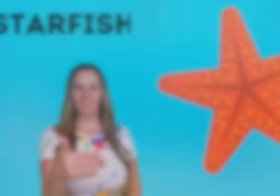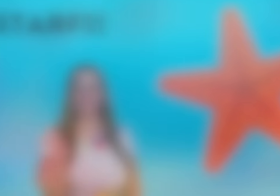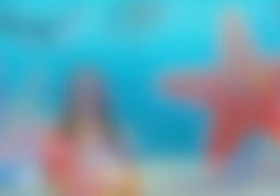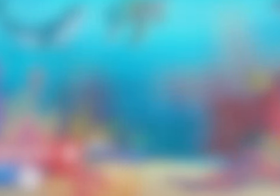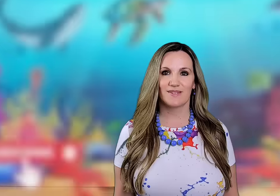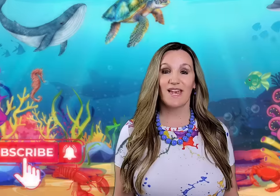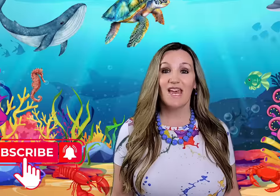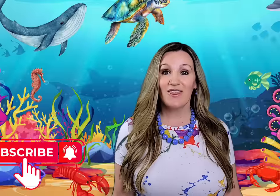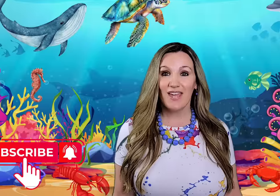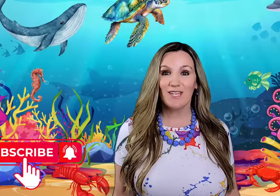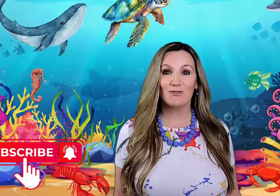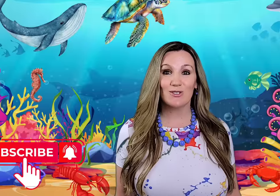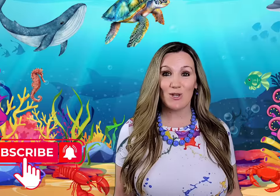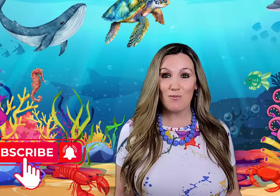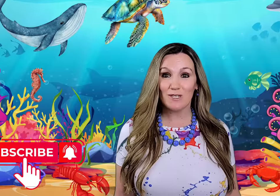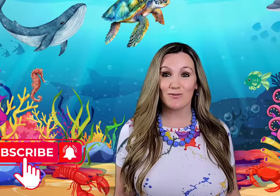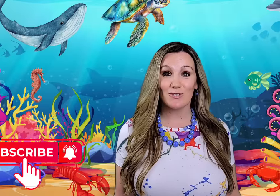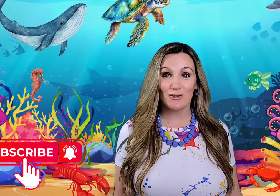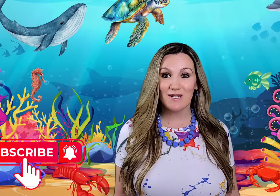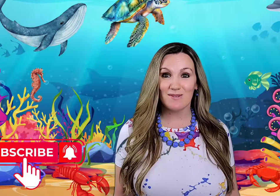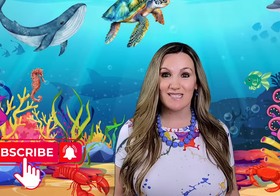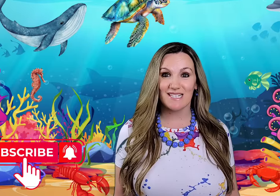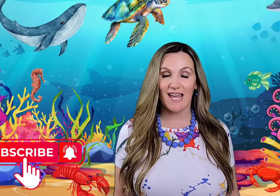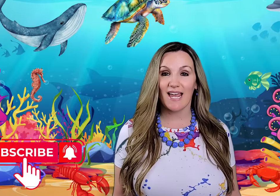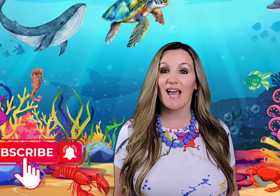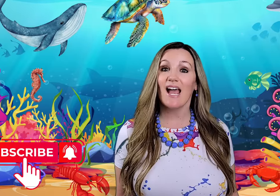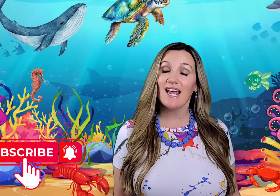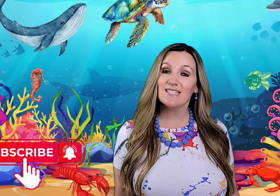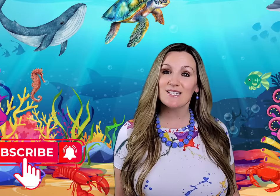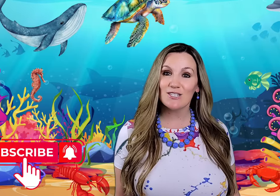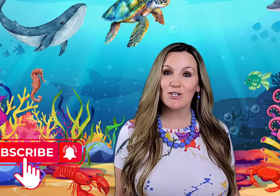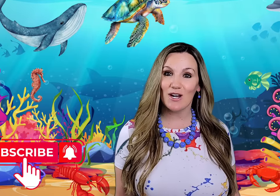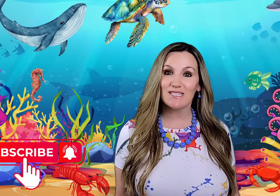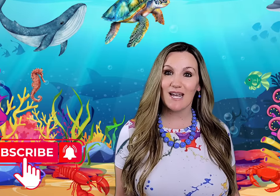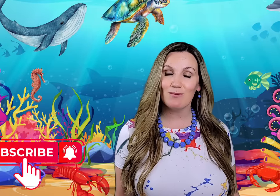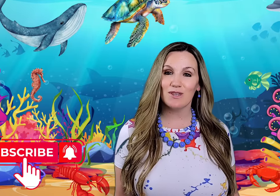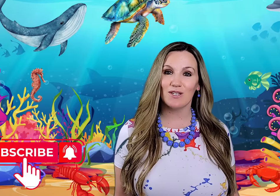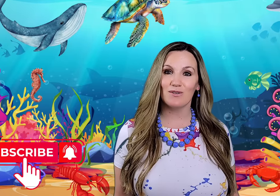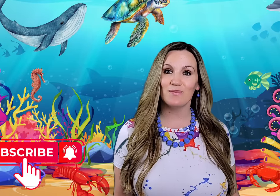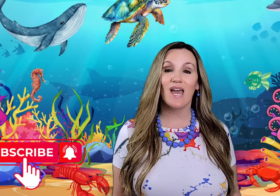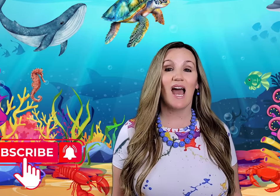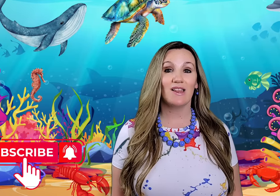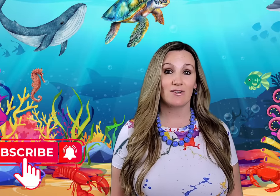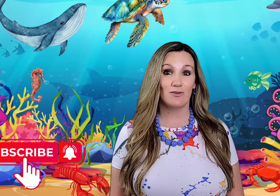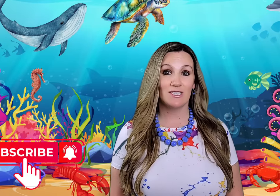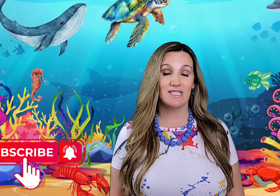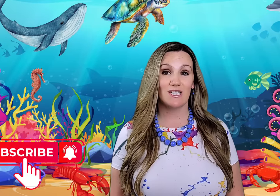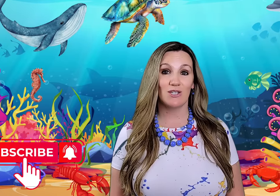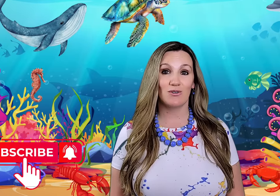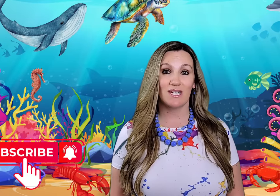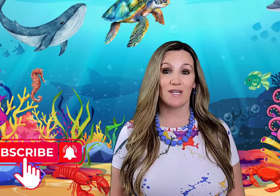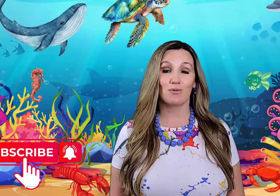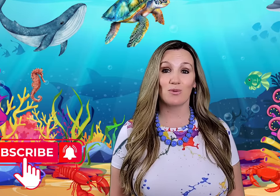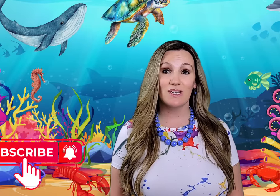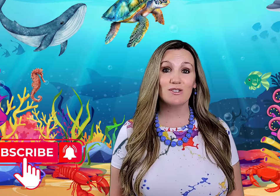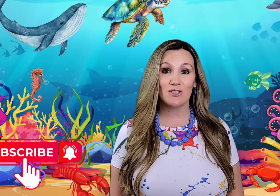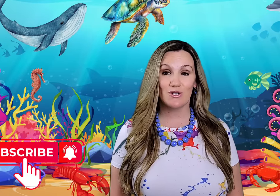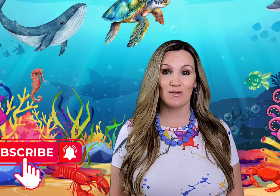Starfish. Thank you so much for joining me today. I had such a great time with you. I look forward to seeing you again real soon.